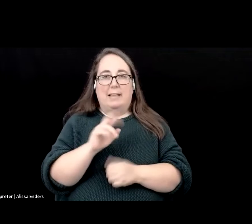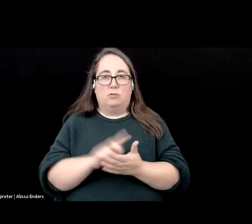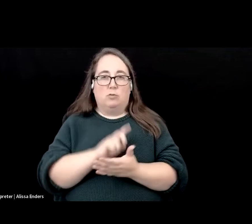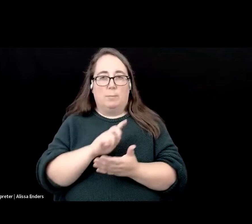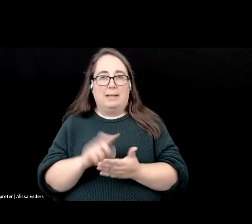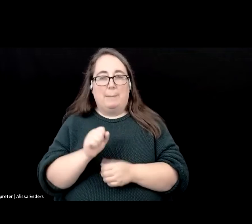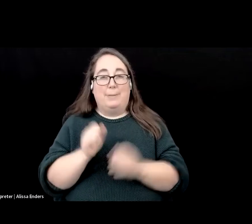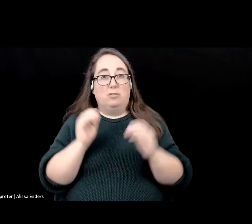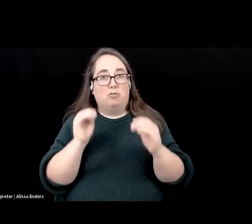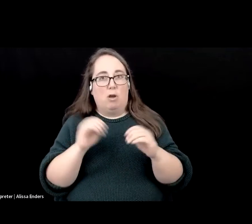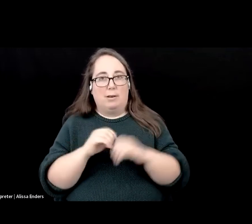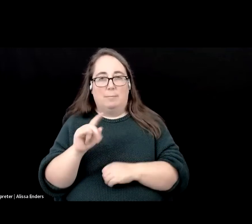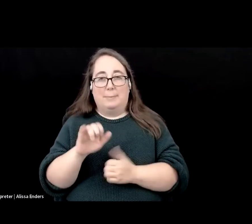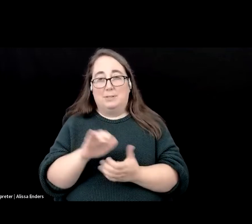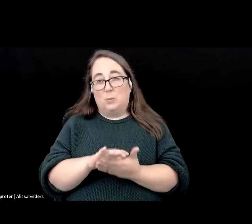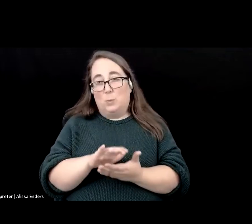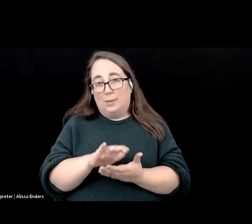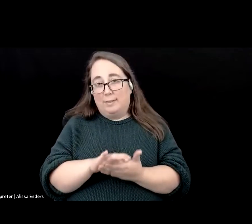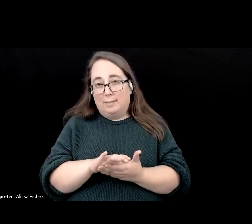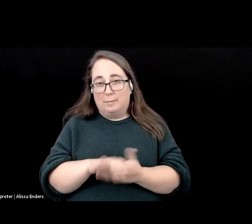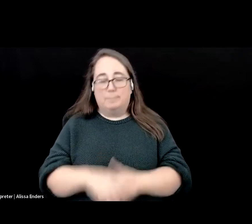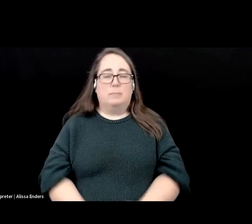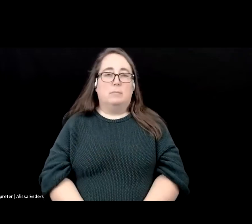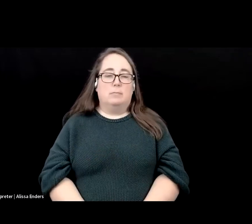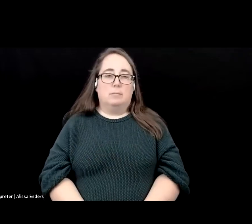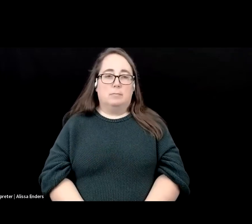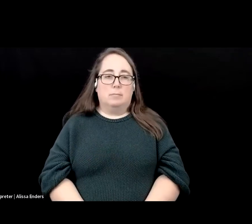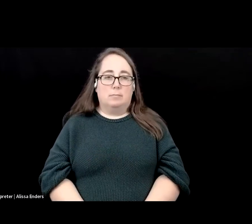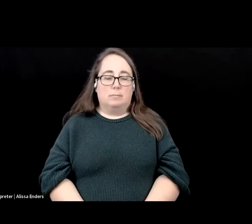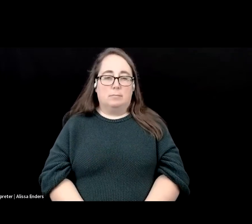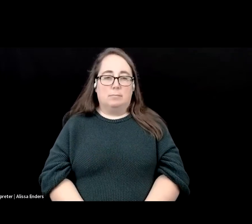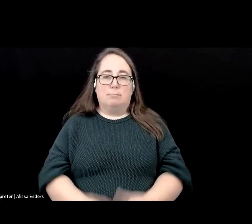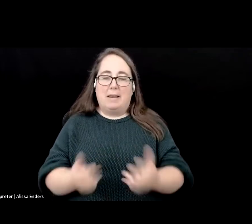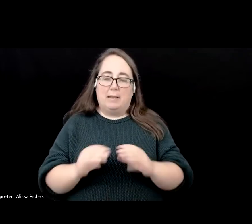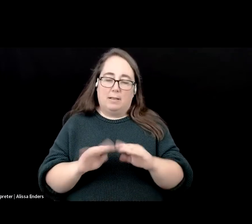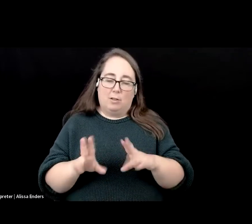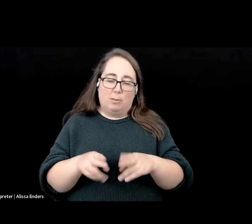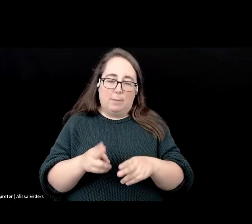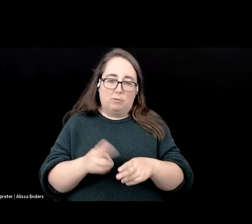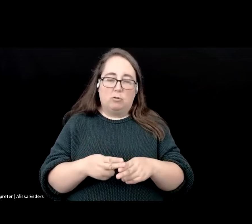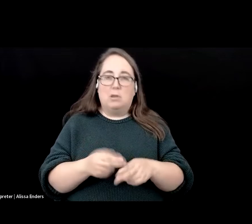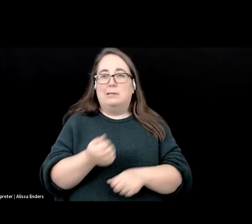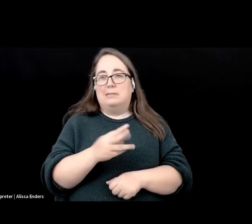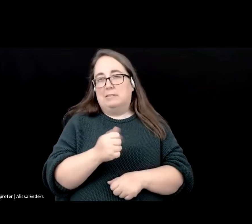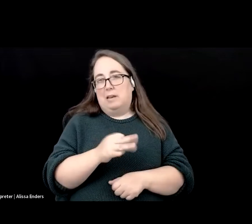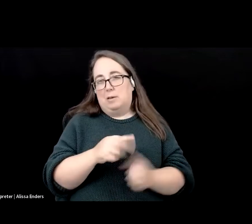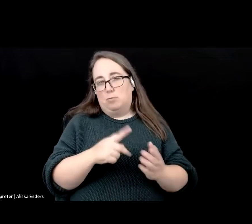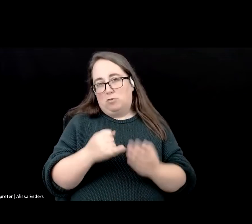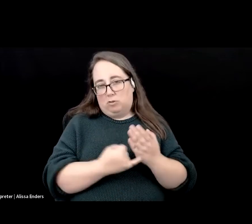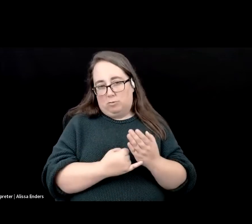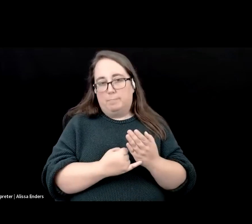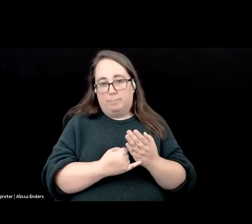can be taught in public school classrooms, many of these explicitly mentioning the 1619 project.